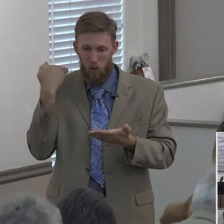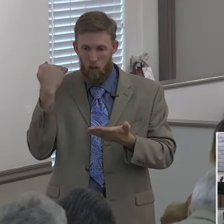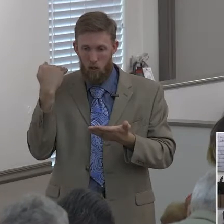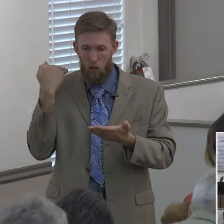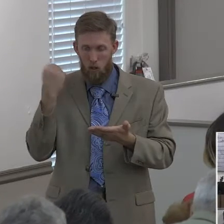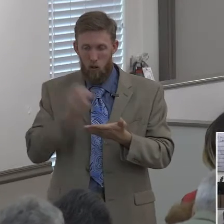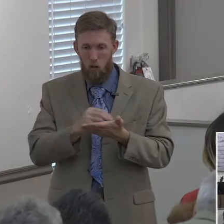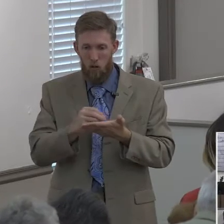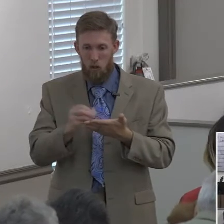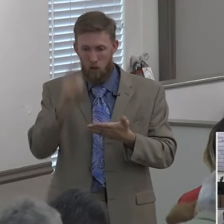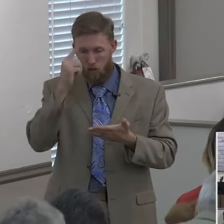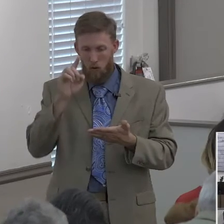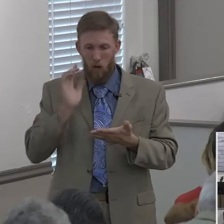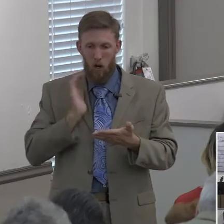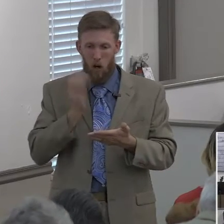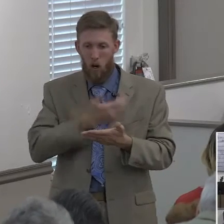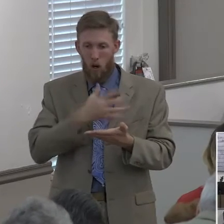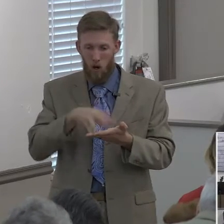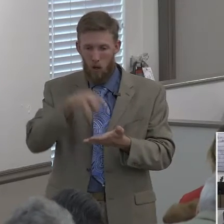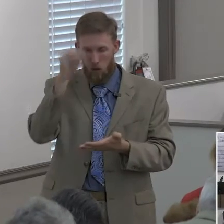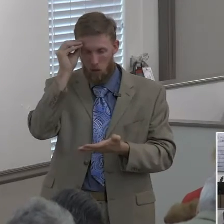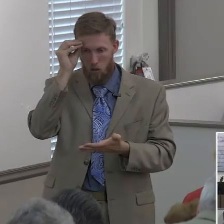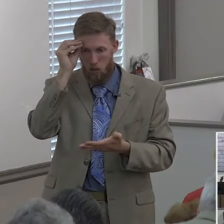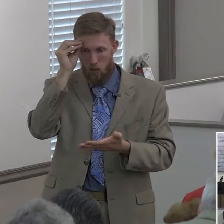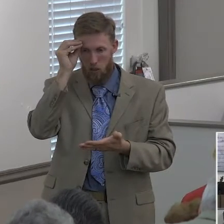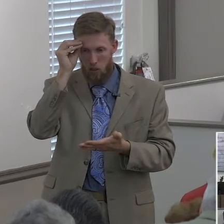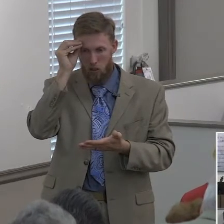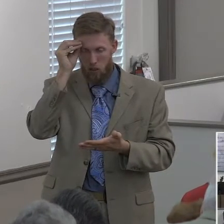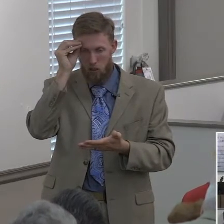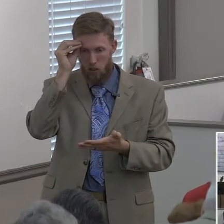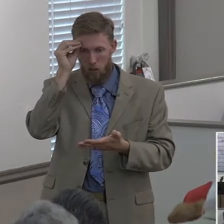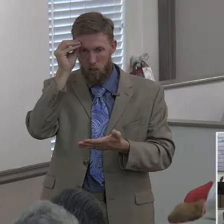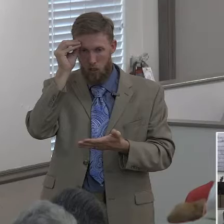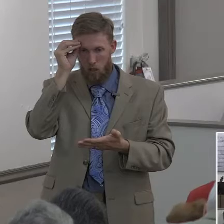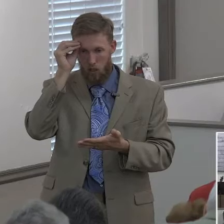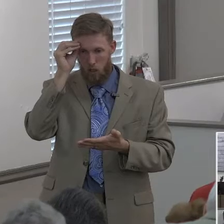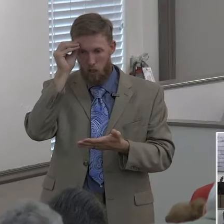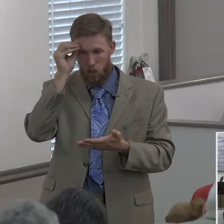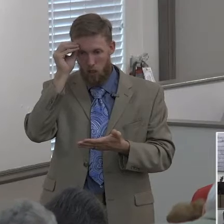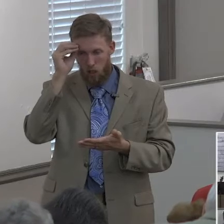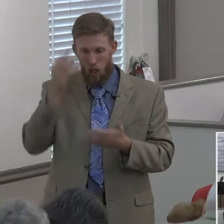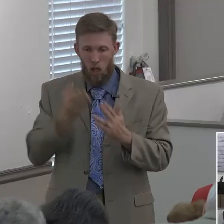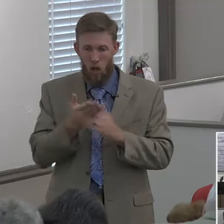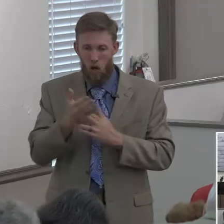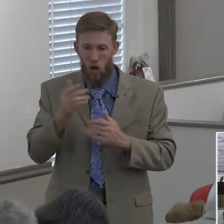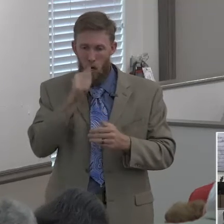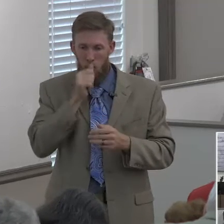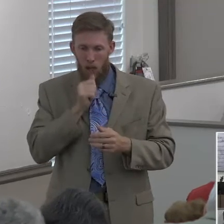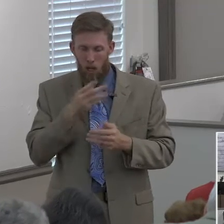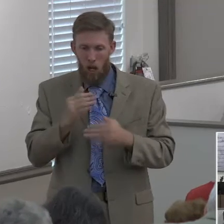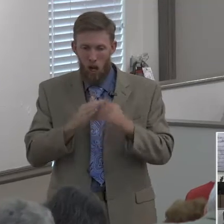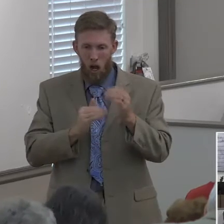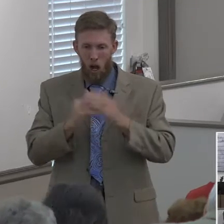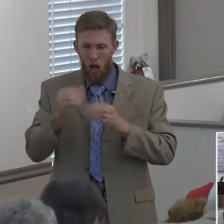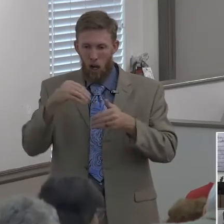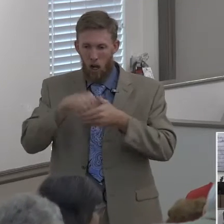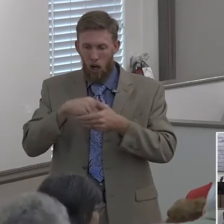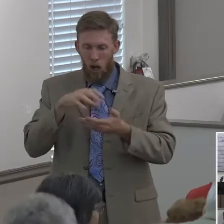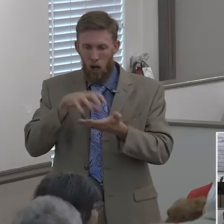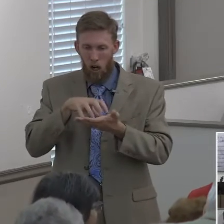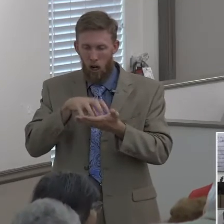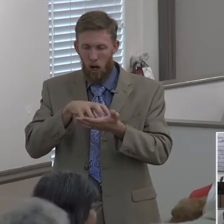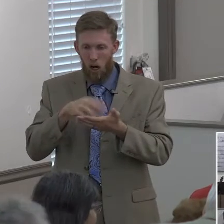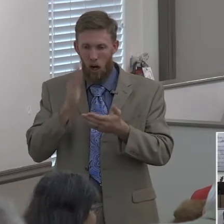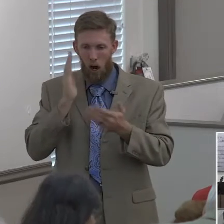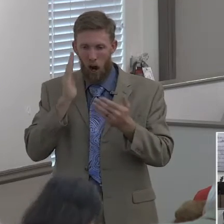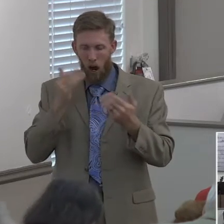aforetime were written for our learning. That means before you and I got here. That we through patience and comfort of the Scriptures